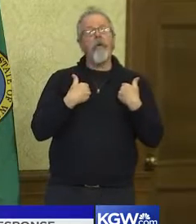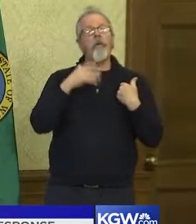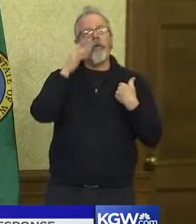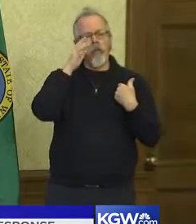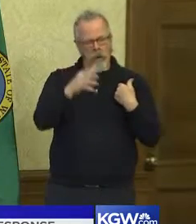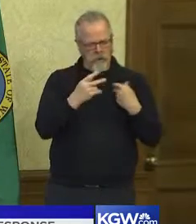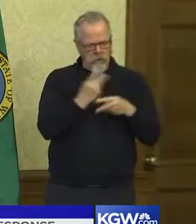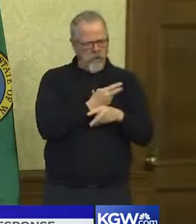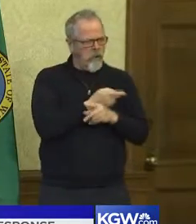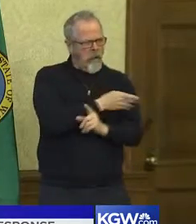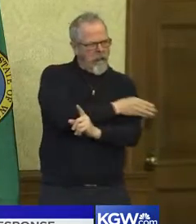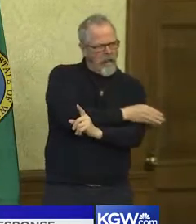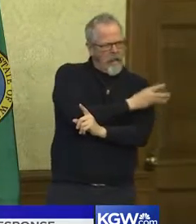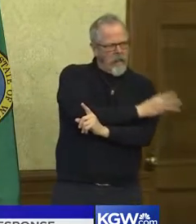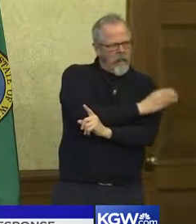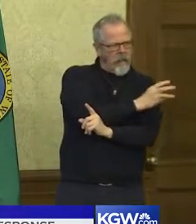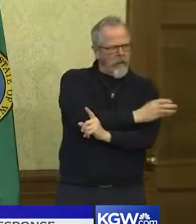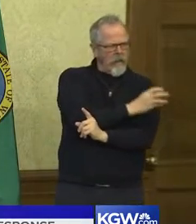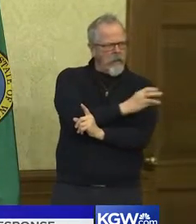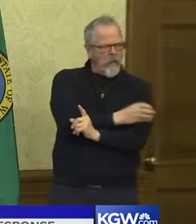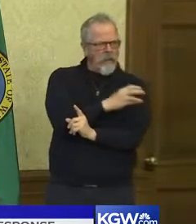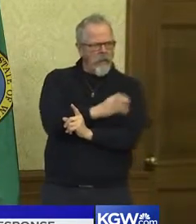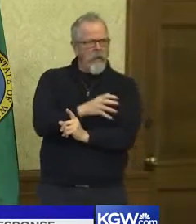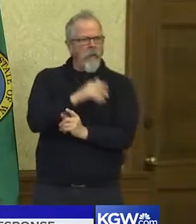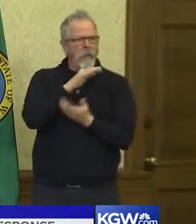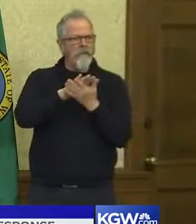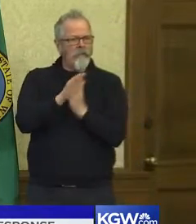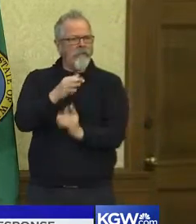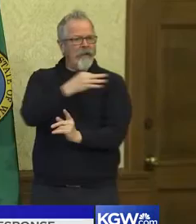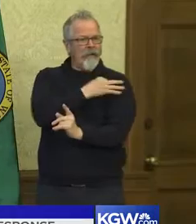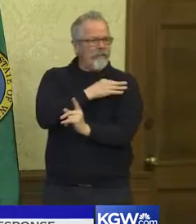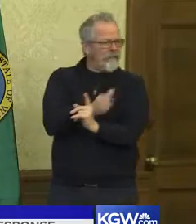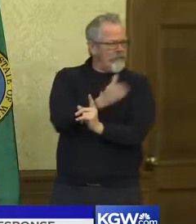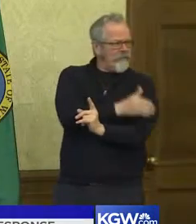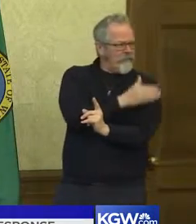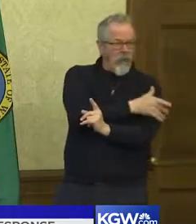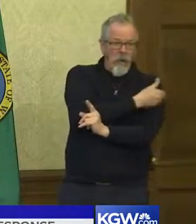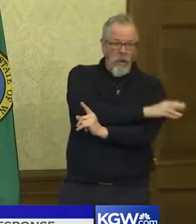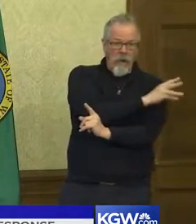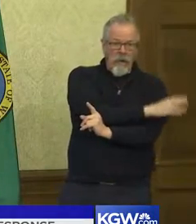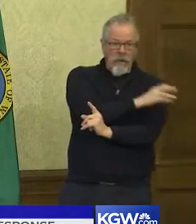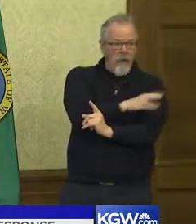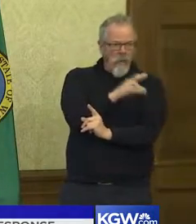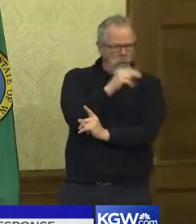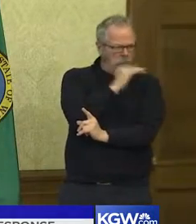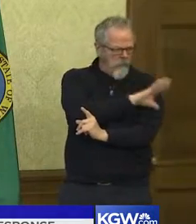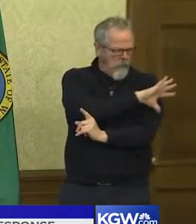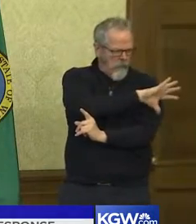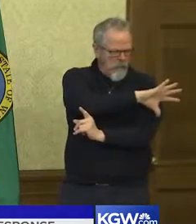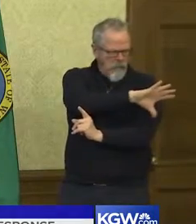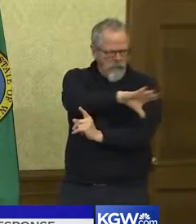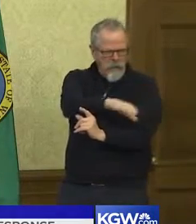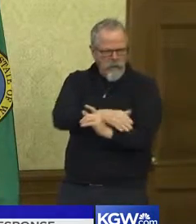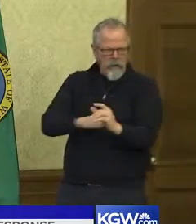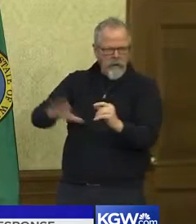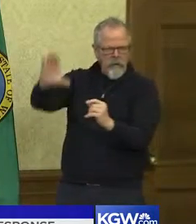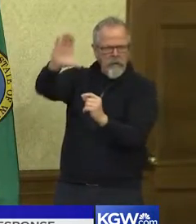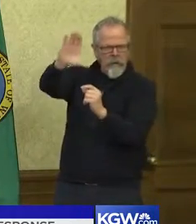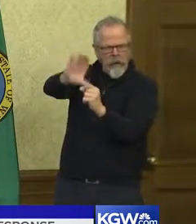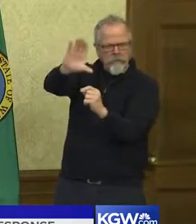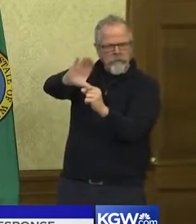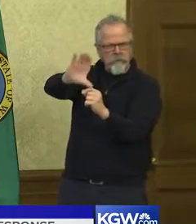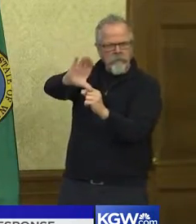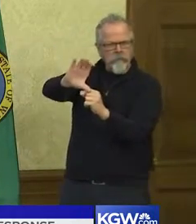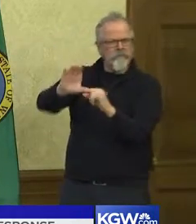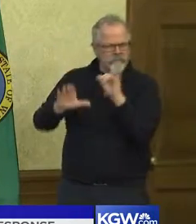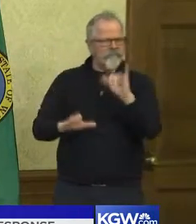that automatically, and we will pay it retroactively. So people's first checks may be quite a bit larger than their subsequent weekly checks. And